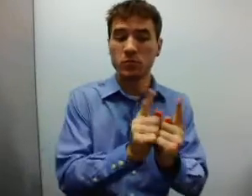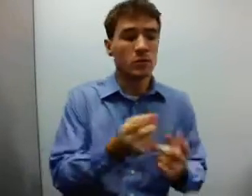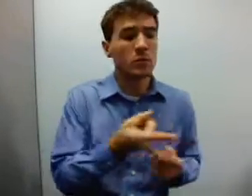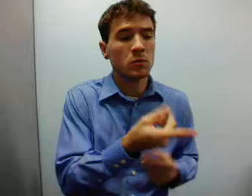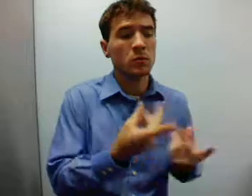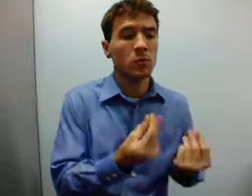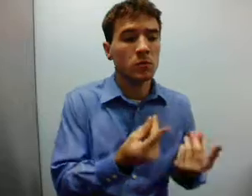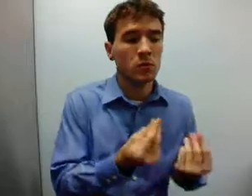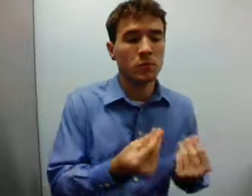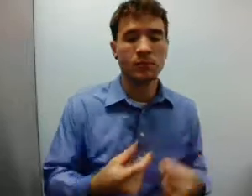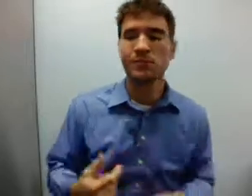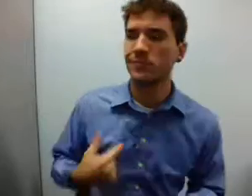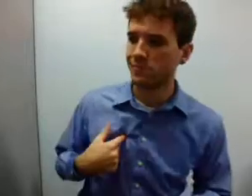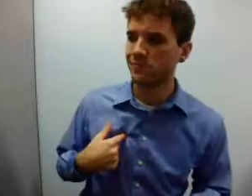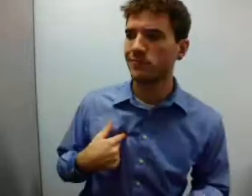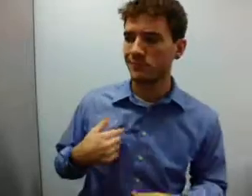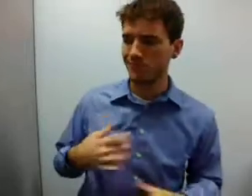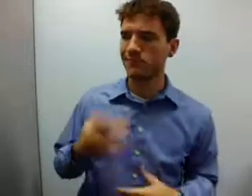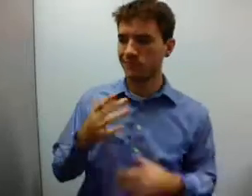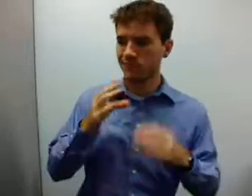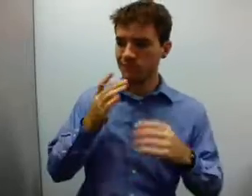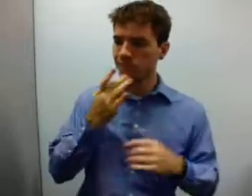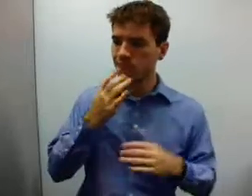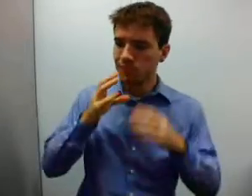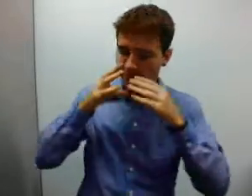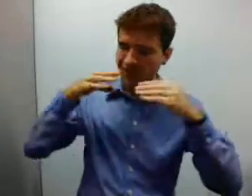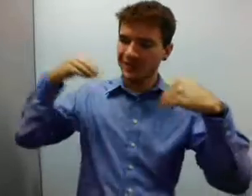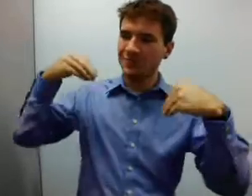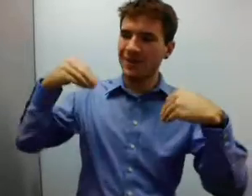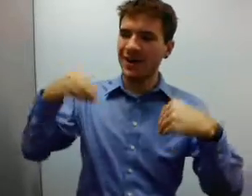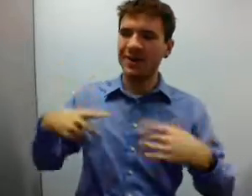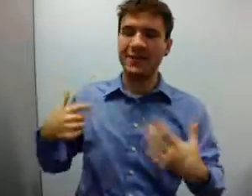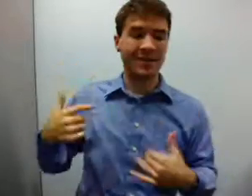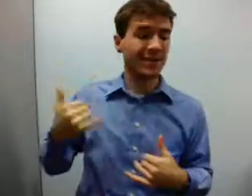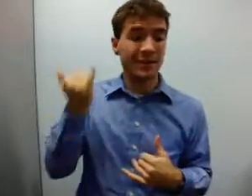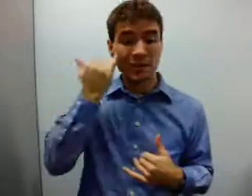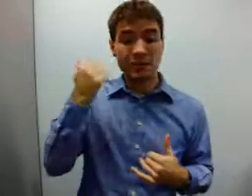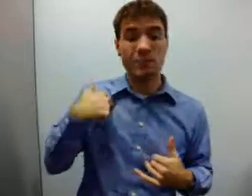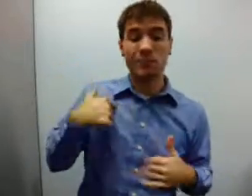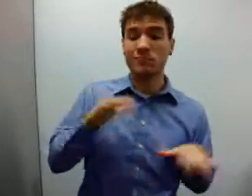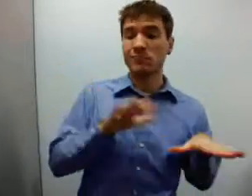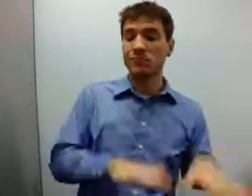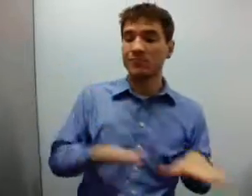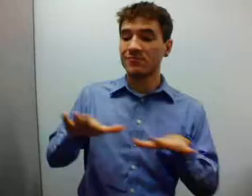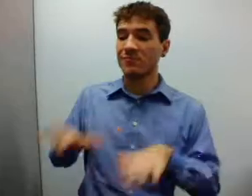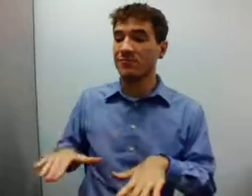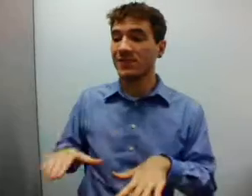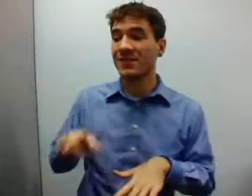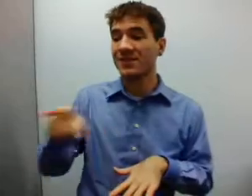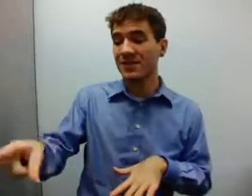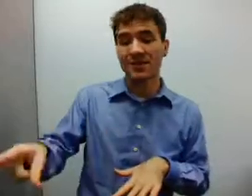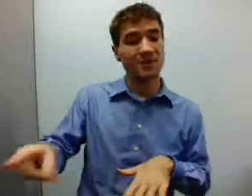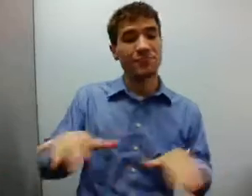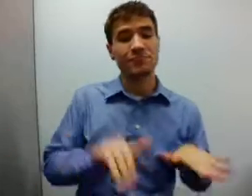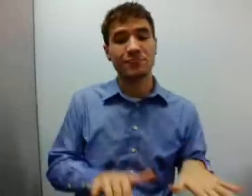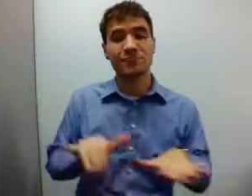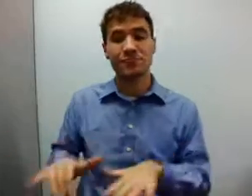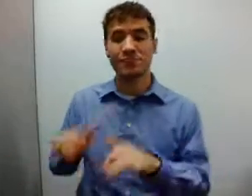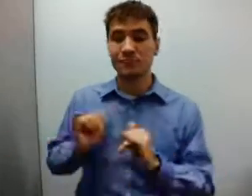a conversation that you're going to have with this other person who's a human being, and it can be a real icebreaker if you can just be relaxed, at least